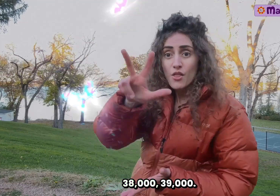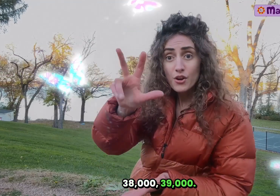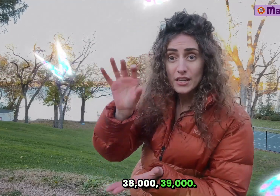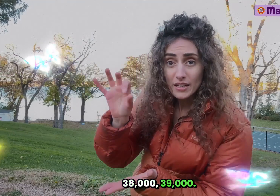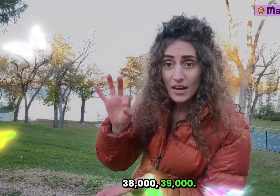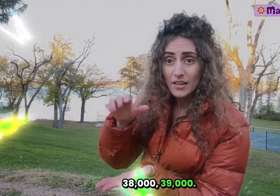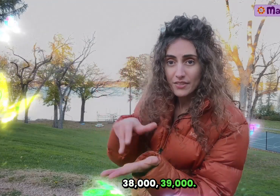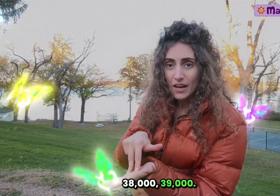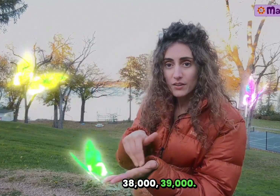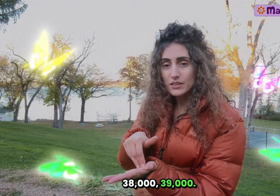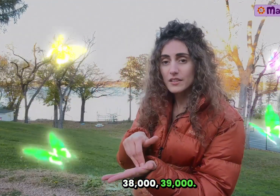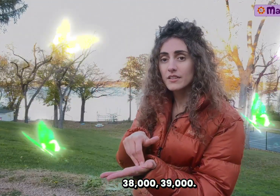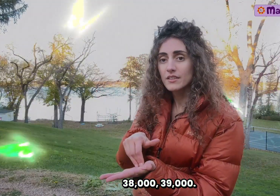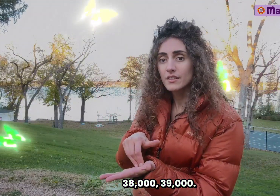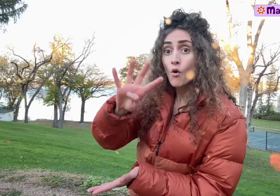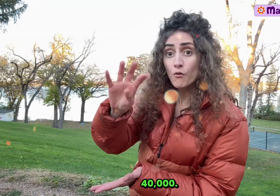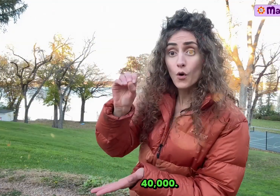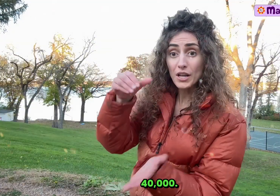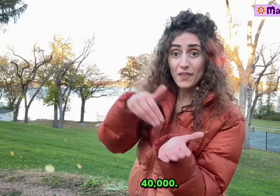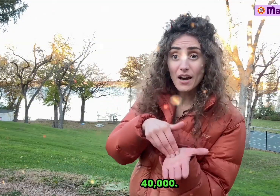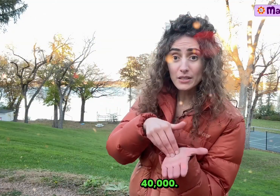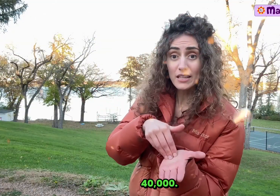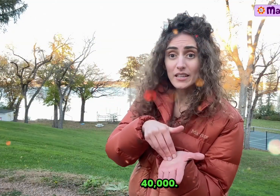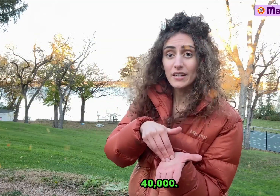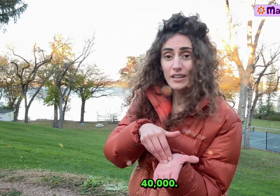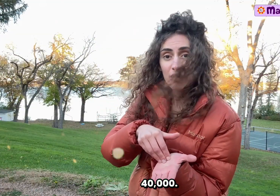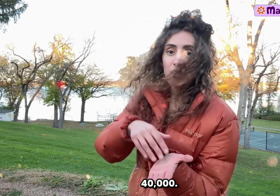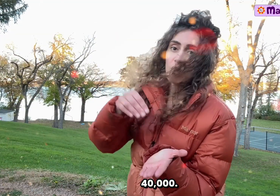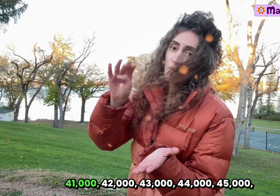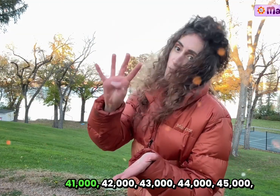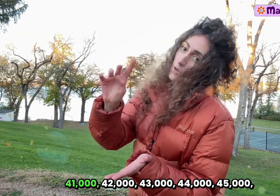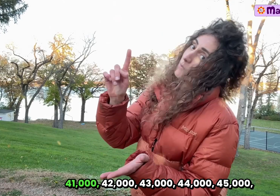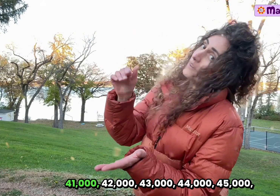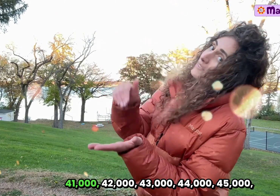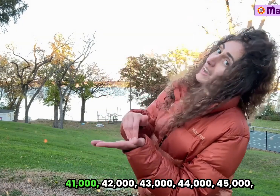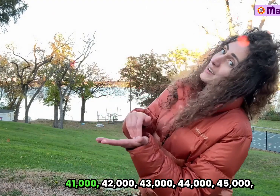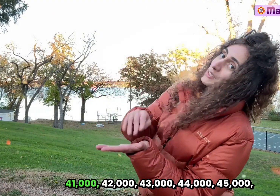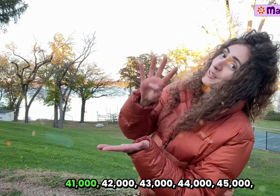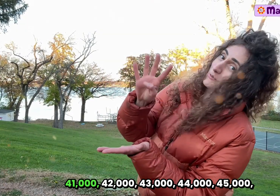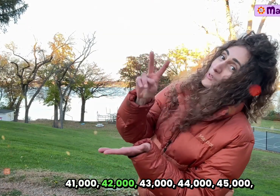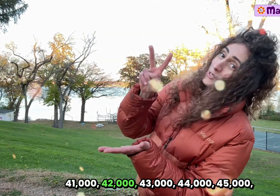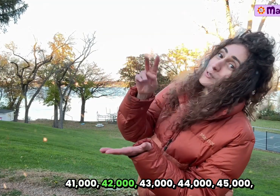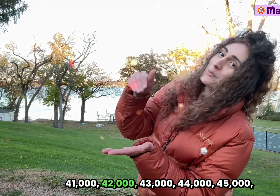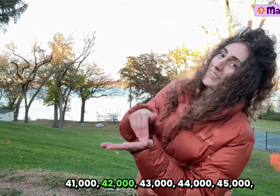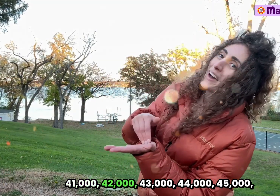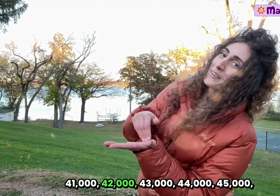39,000, 40,000, 41,000, 42,000,